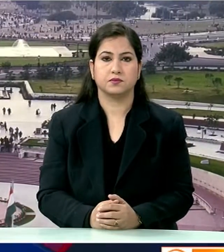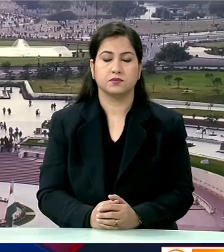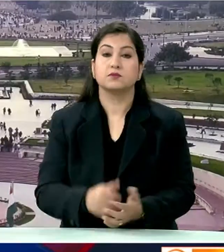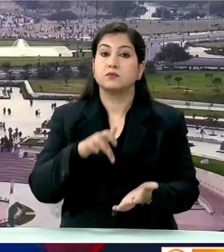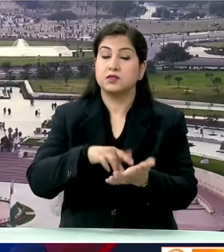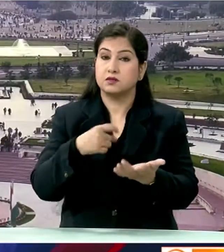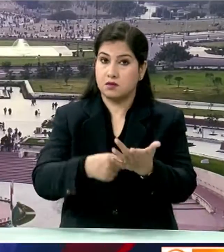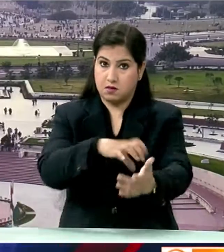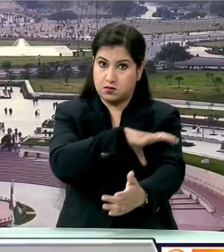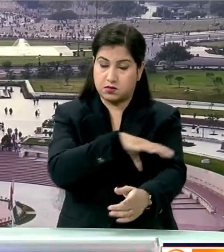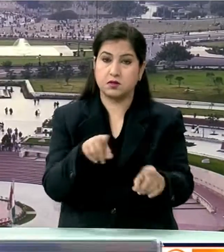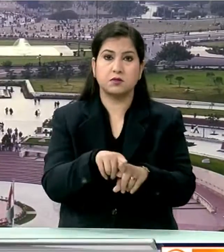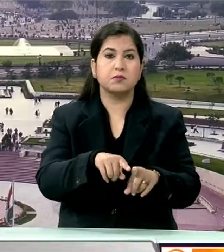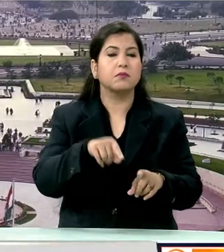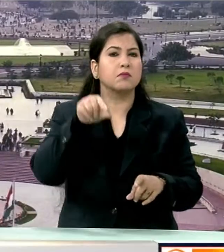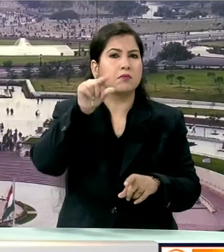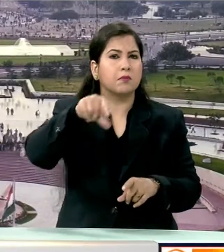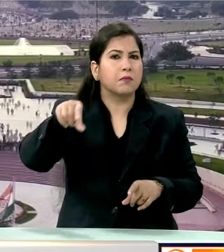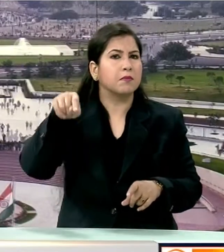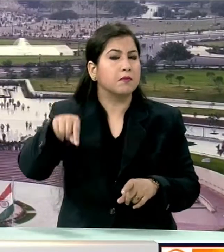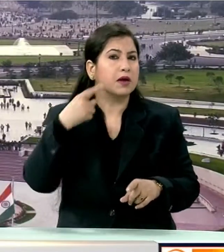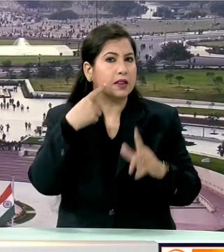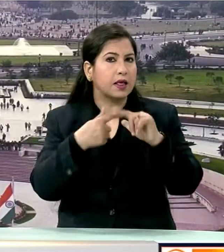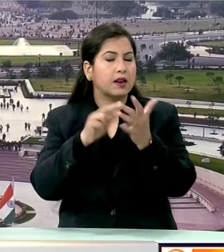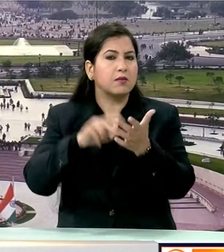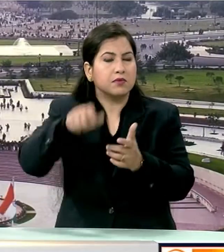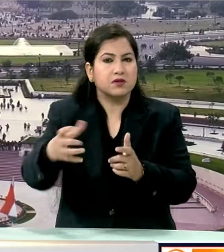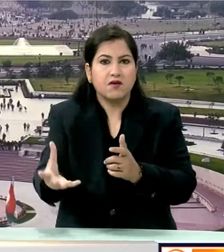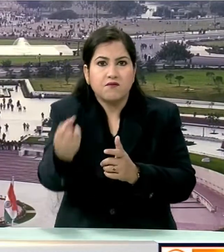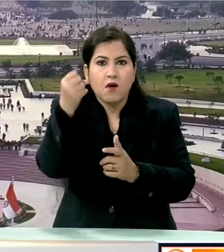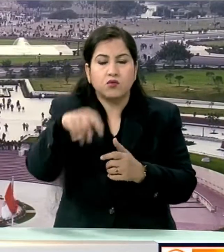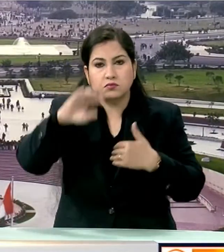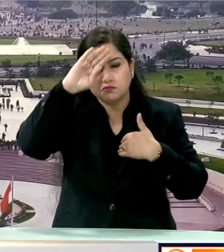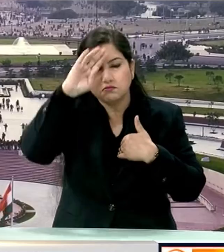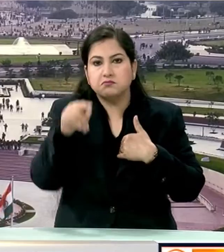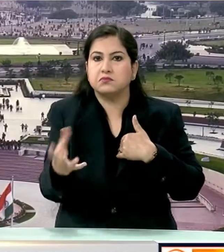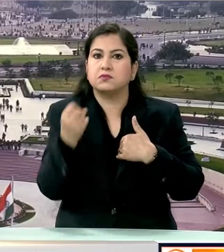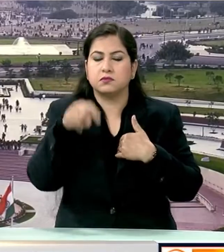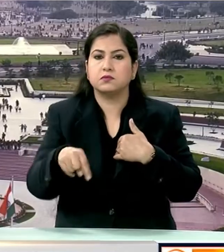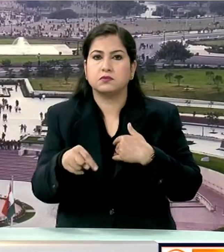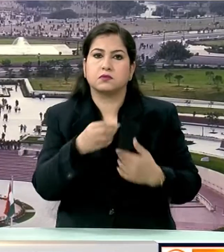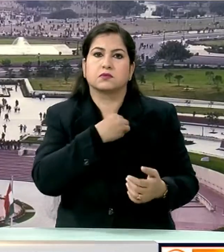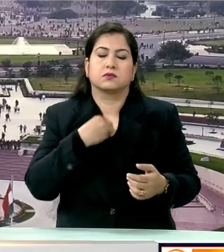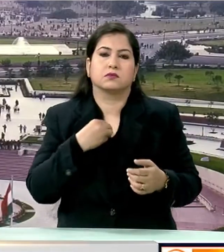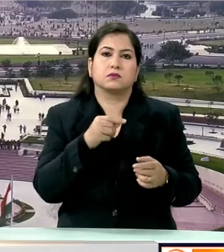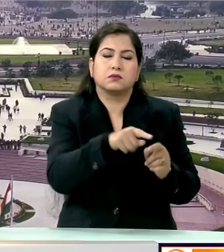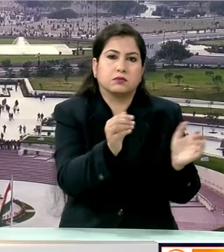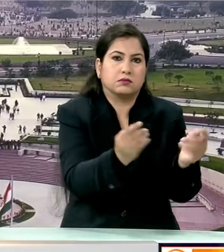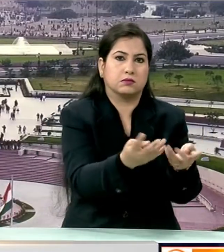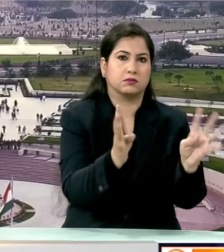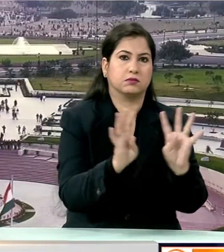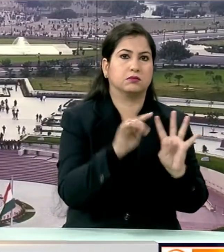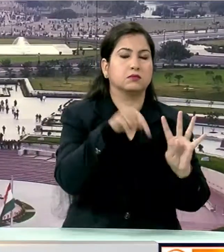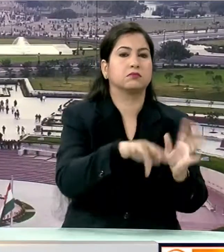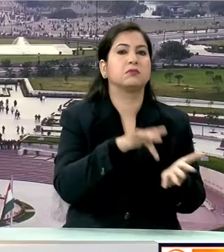In Rajasthan, an Italian tourist with symptoms of coronavirus has been admitted to the isolation ward of SMS Hospital